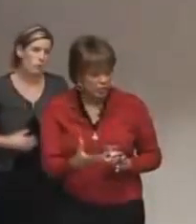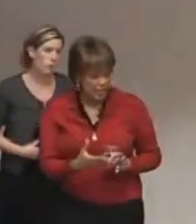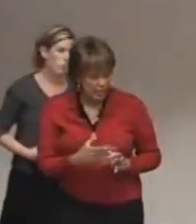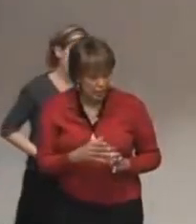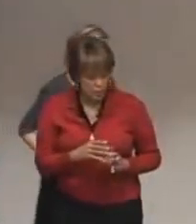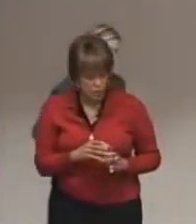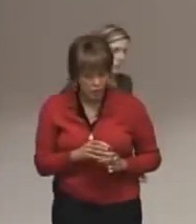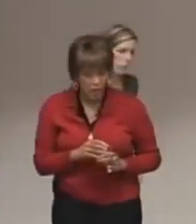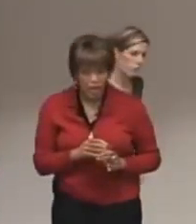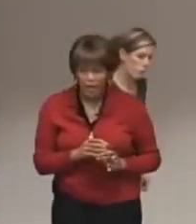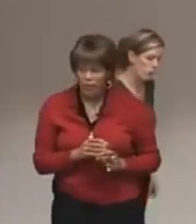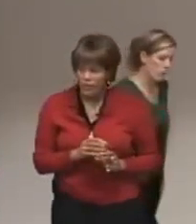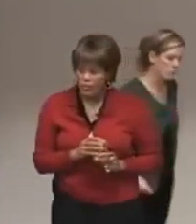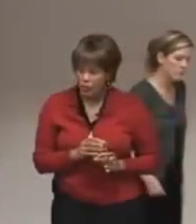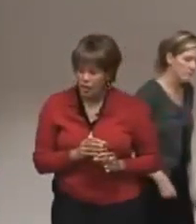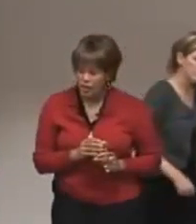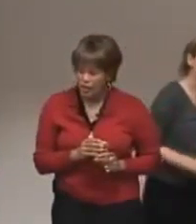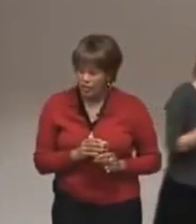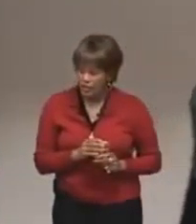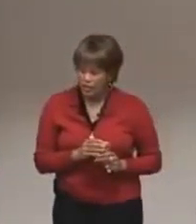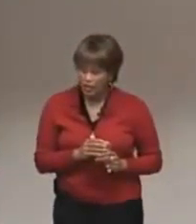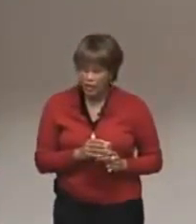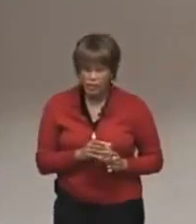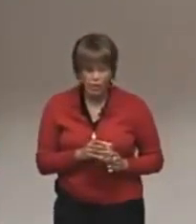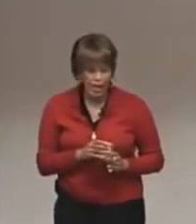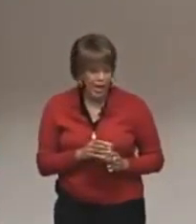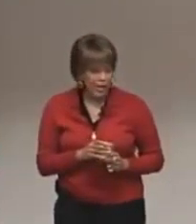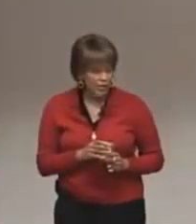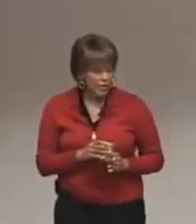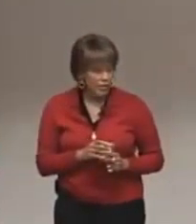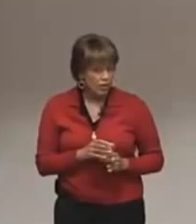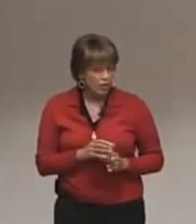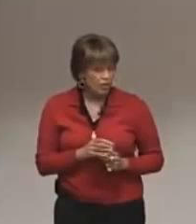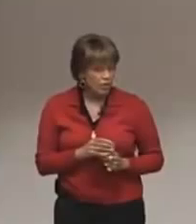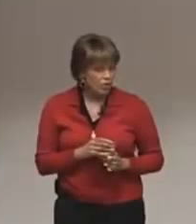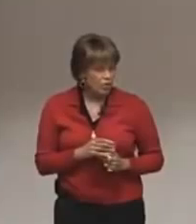you did have a question about the situation in Sudan,